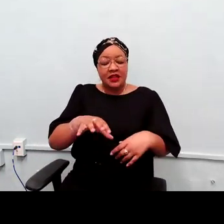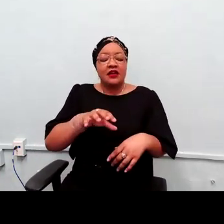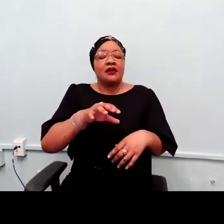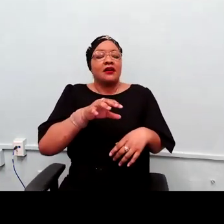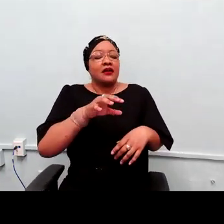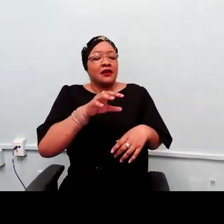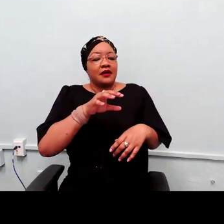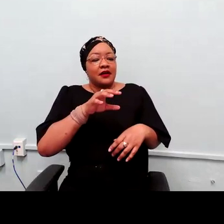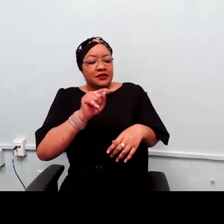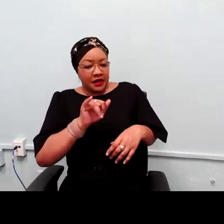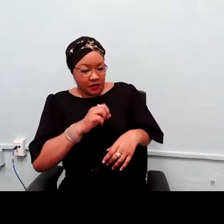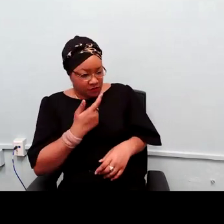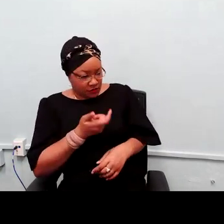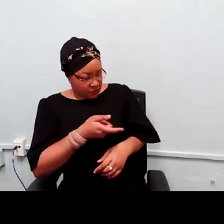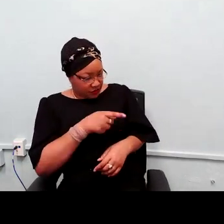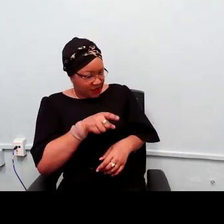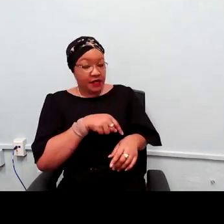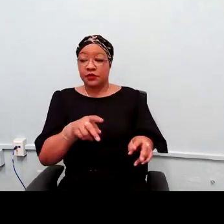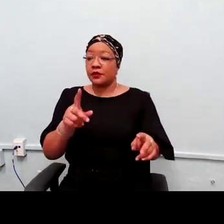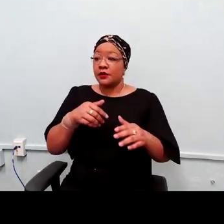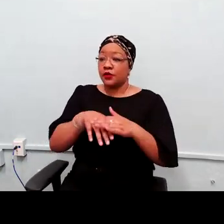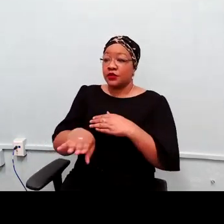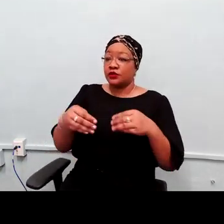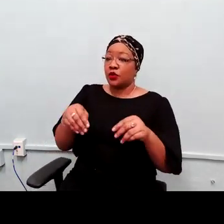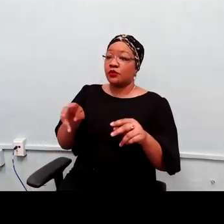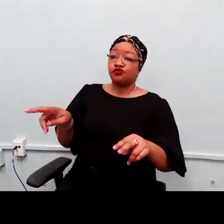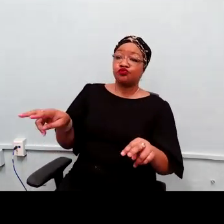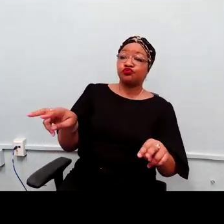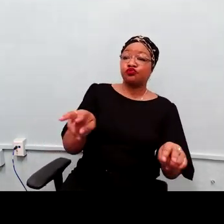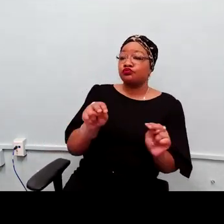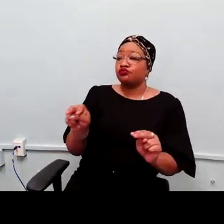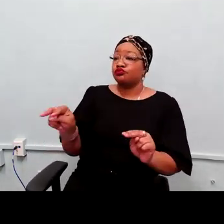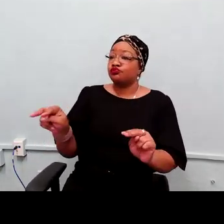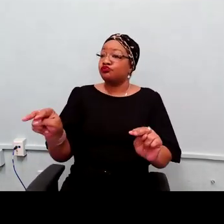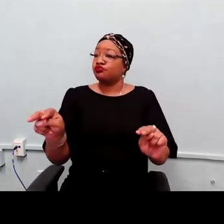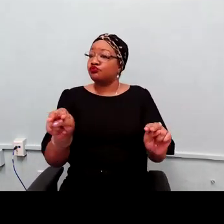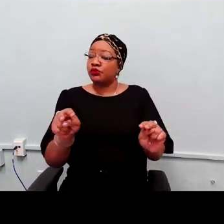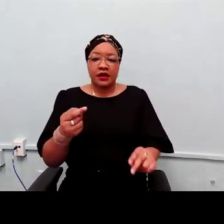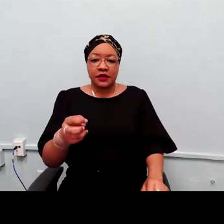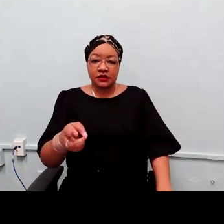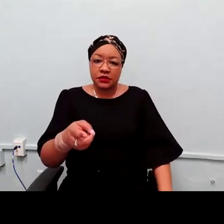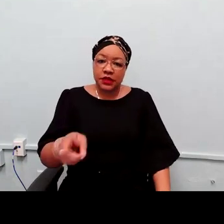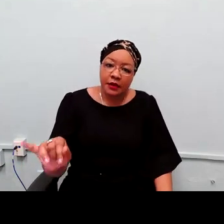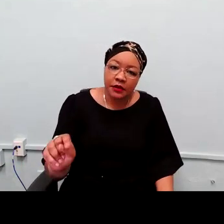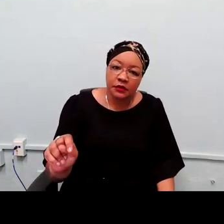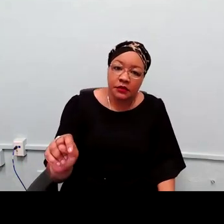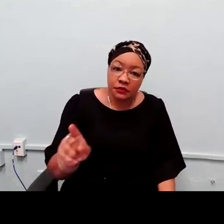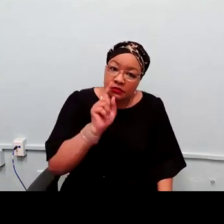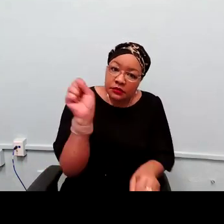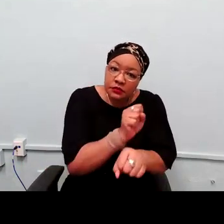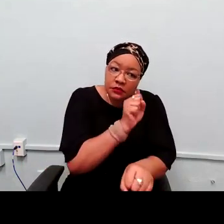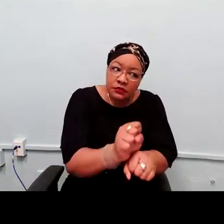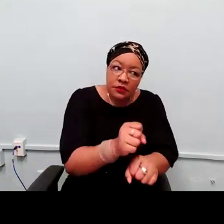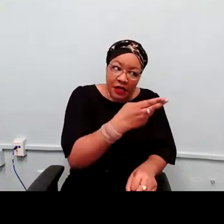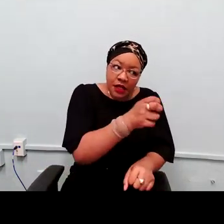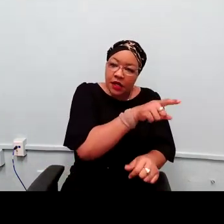appliance section of the Van Nuys wards a couple of times. And then, damn, if he didn't walk straight into the store